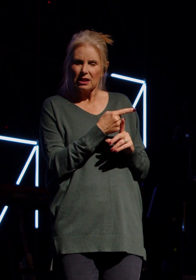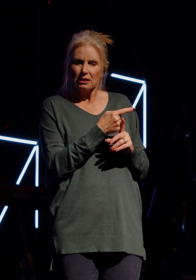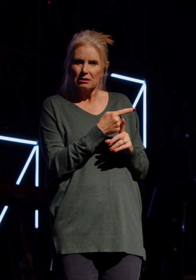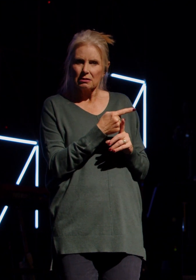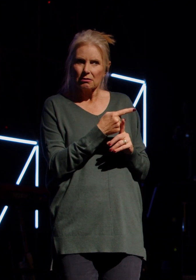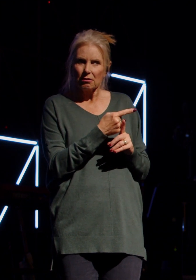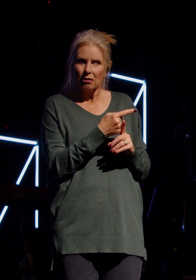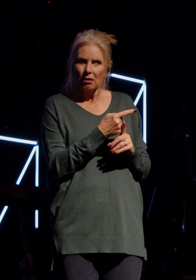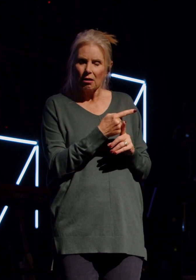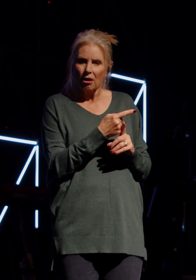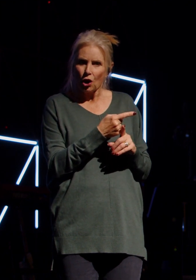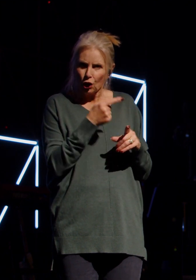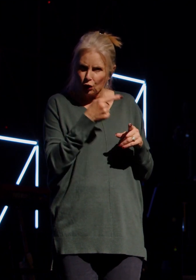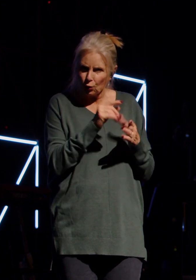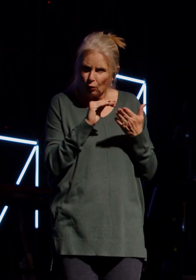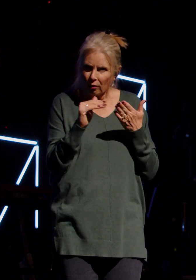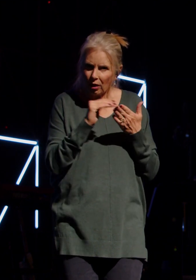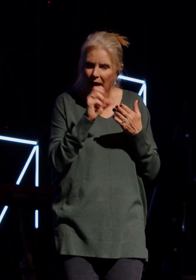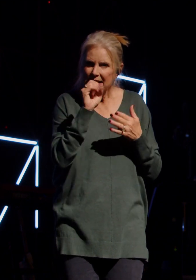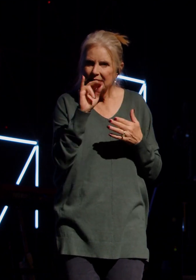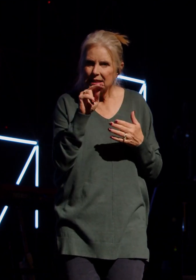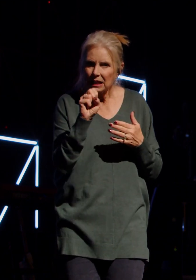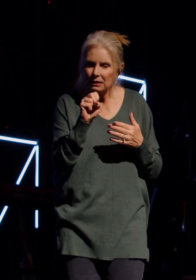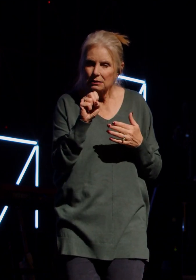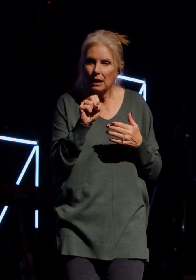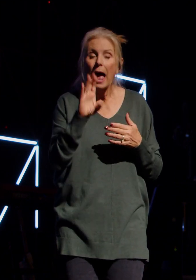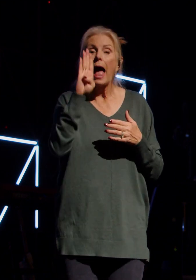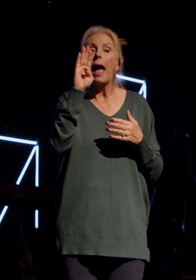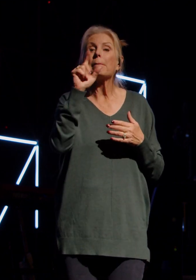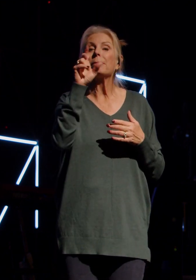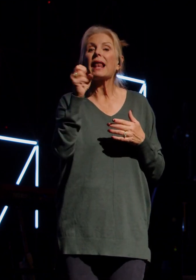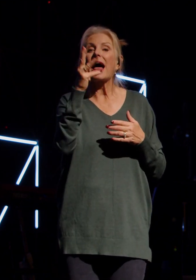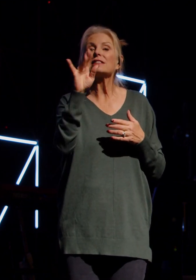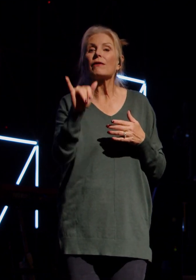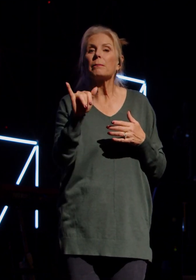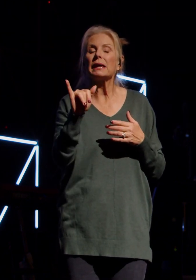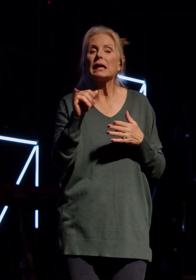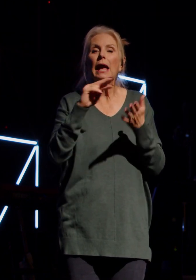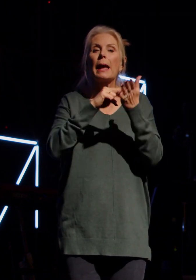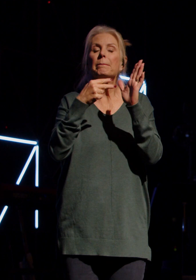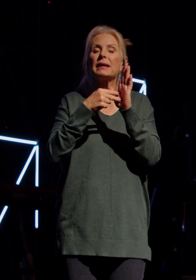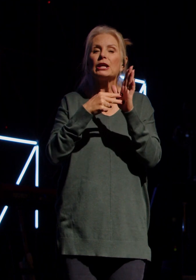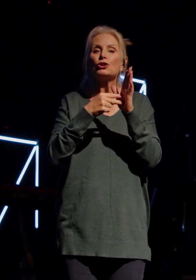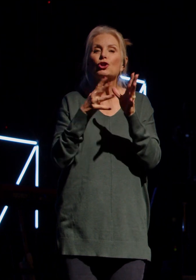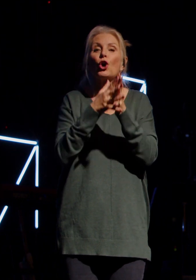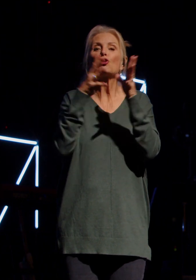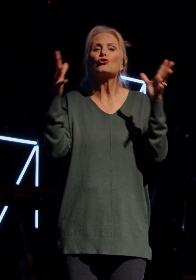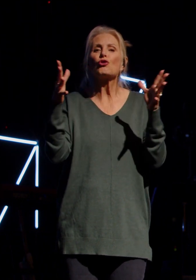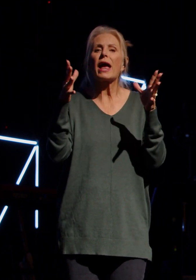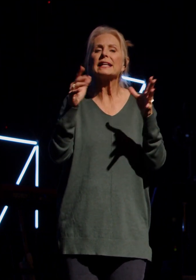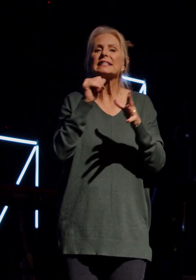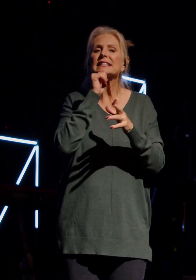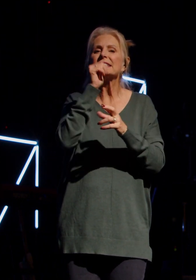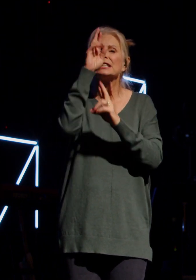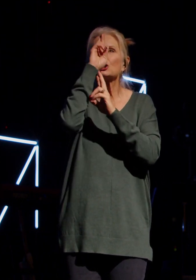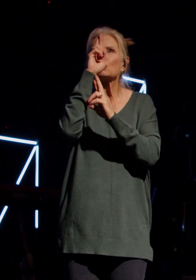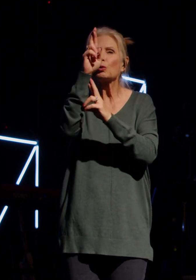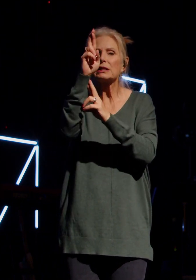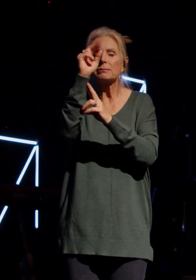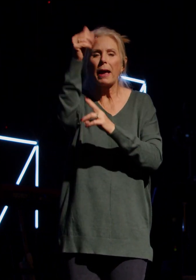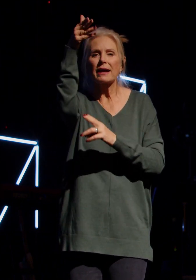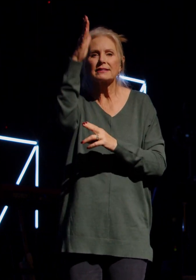blasphemy is great disrespect towards God. And yet they're telling the Son of God, they're telling God